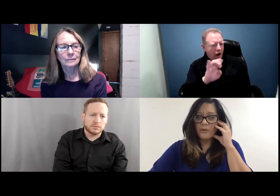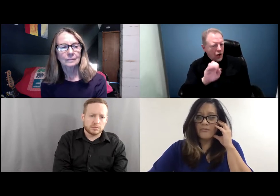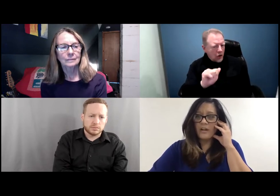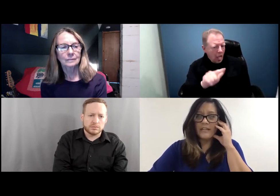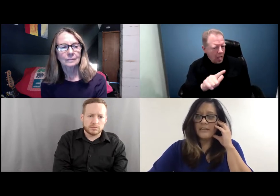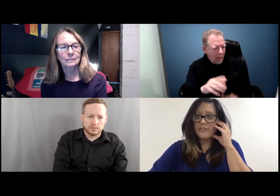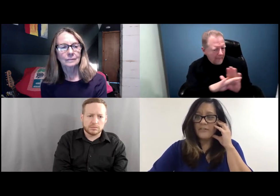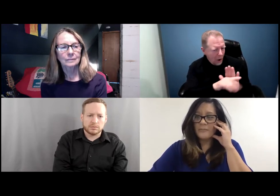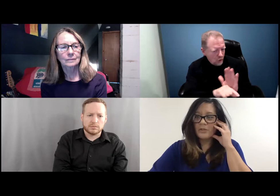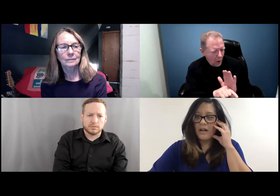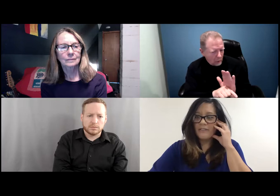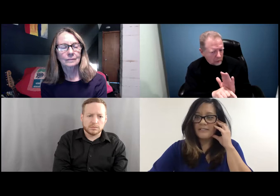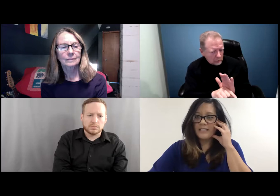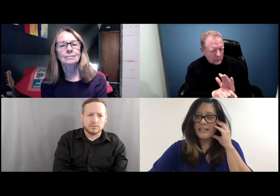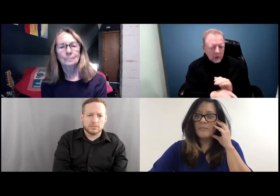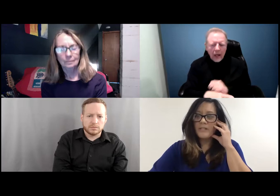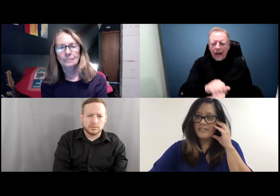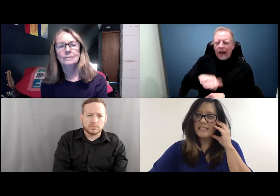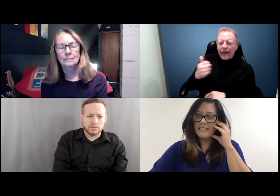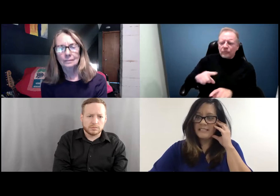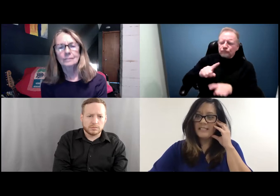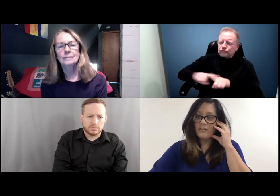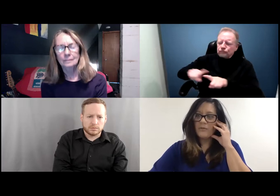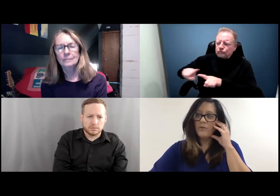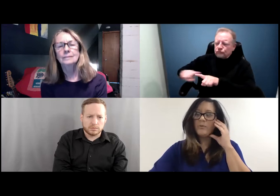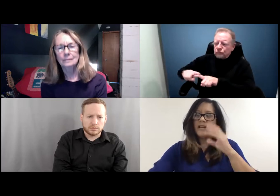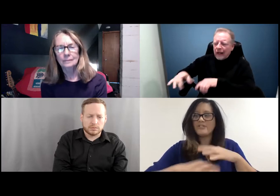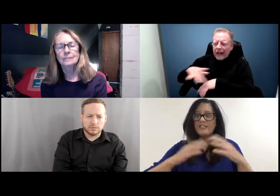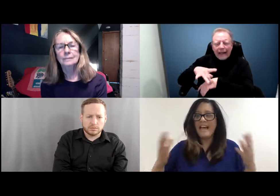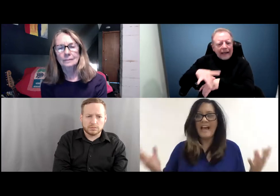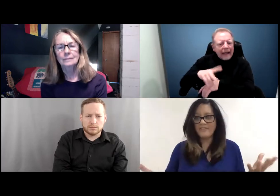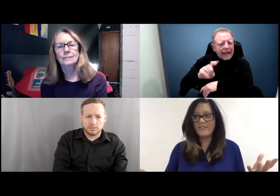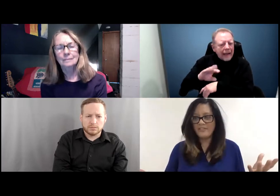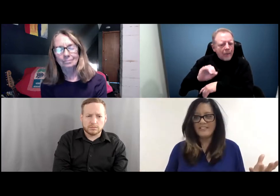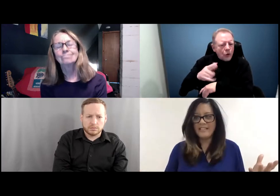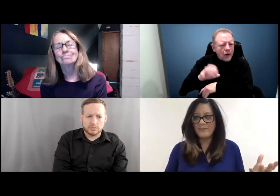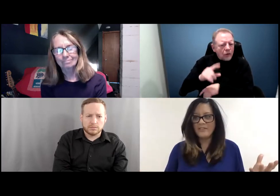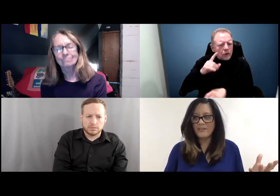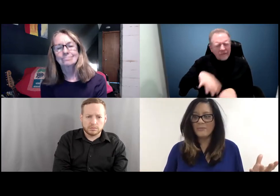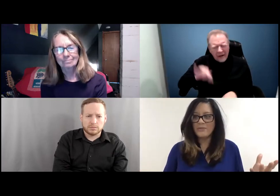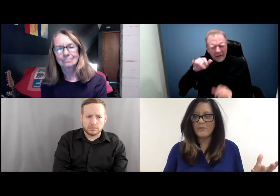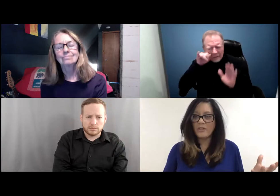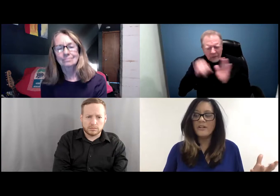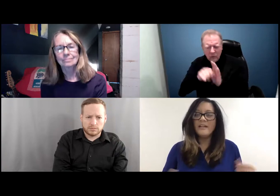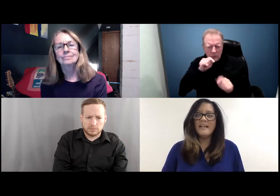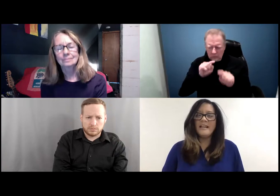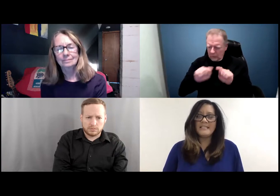also a variety of other demographics that can help give us an idea of who do we actually have here in the state who's eligible to work. And taking